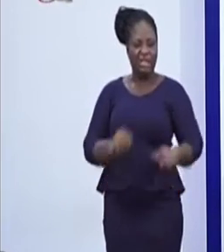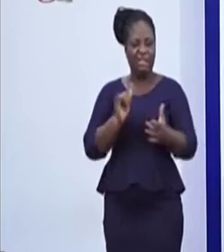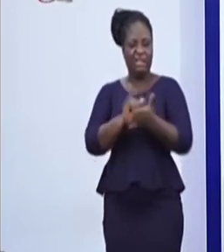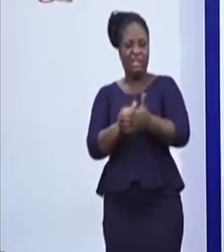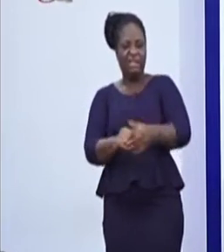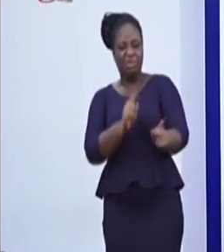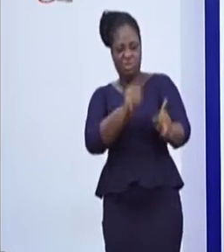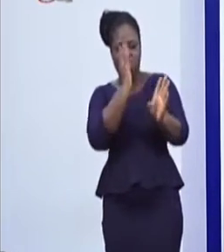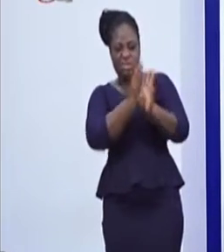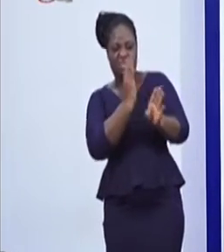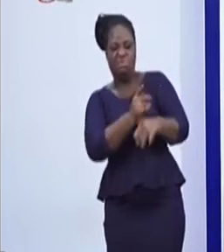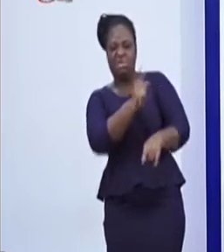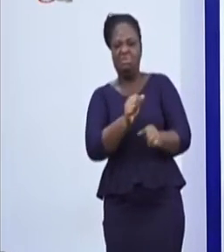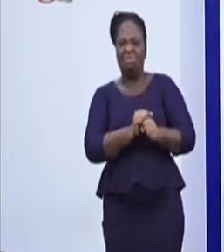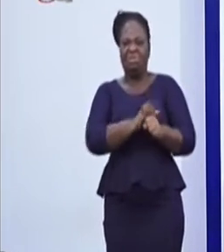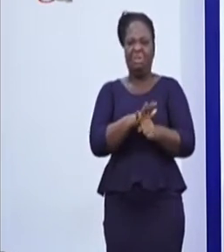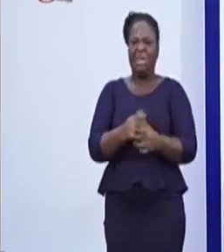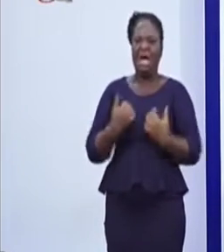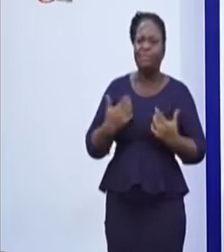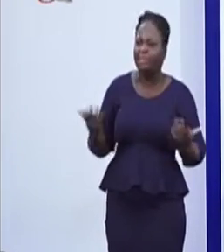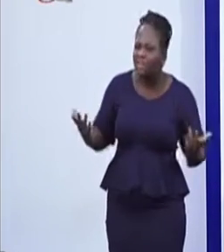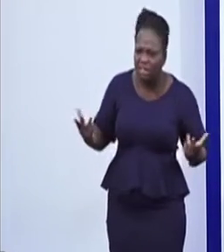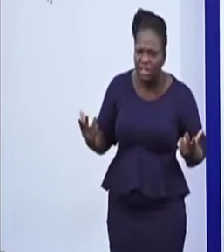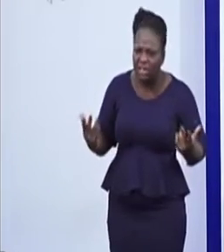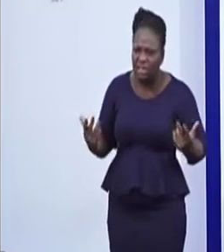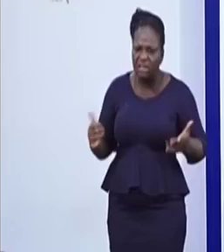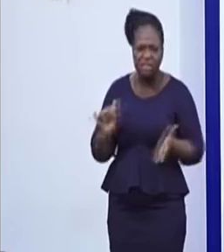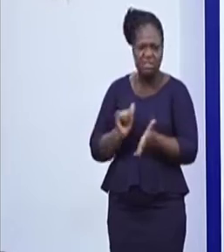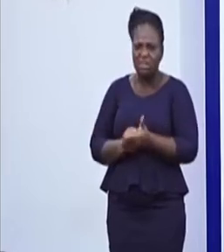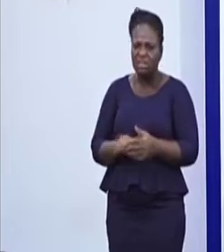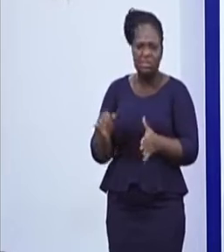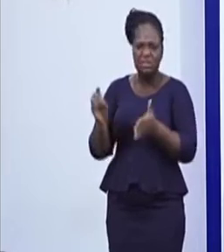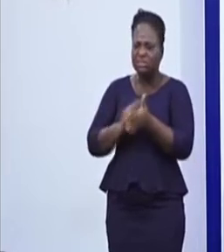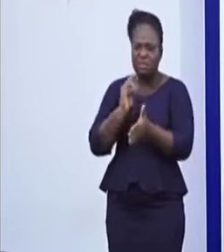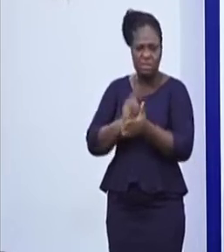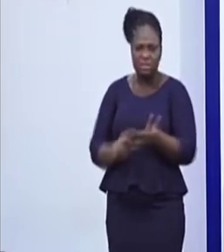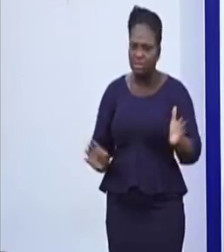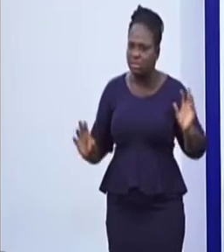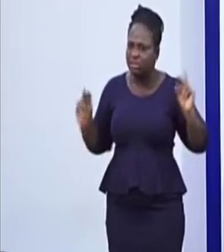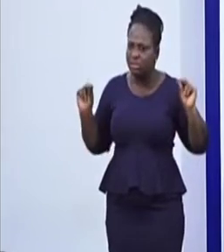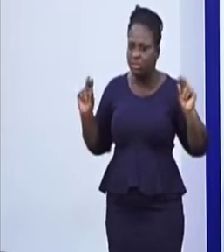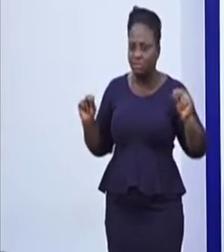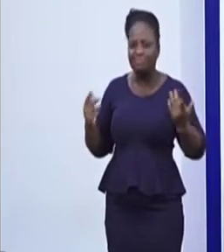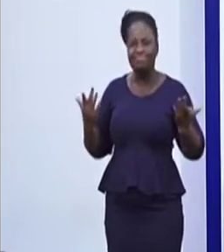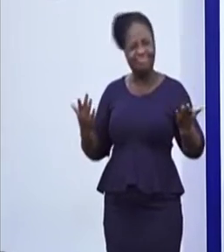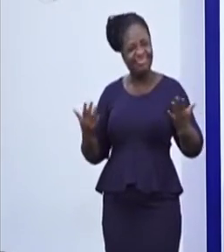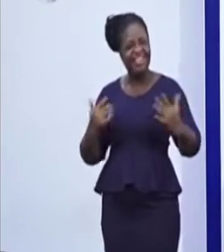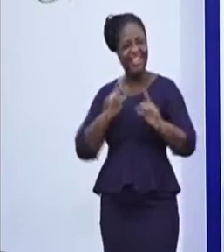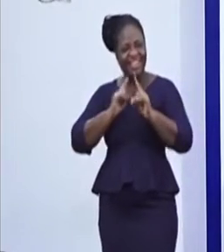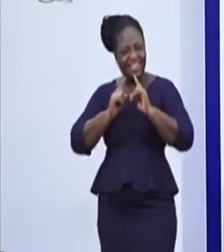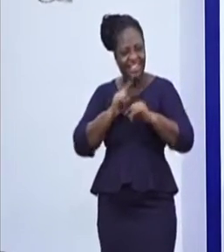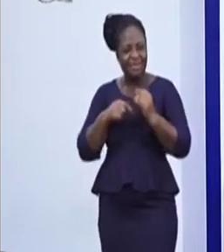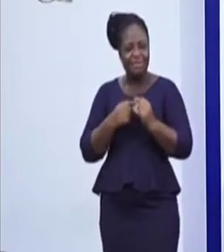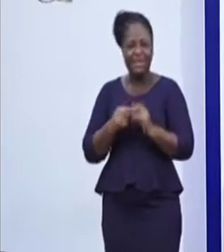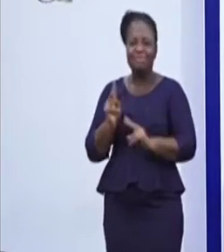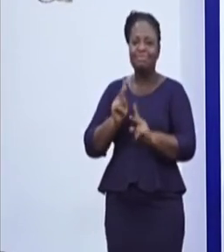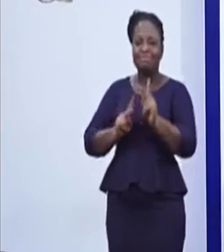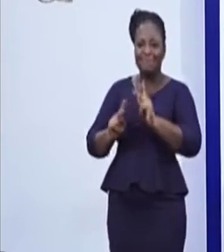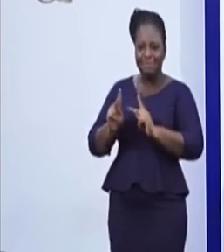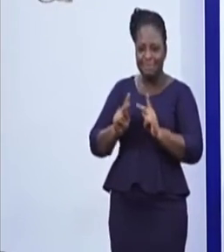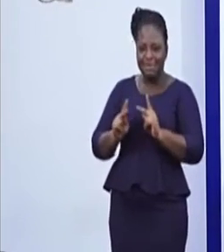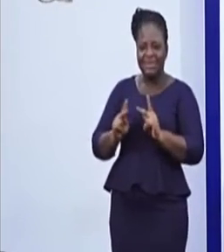COVID-19 suspect, COVID-19 probable. That is stigma generating. Do talk about people who